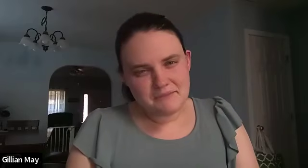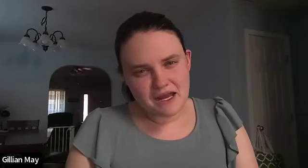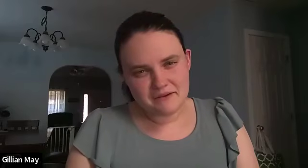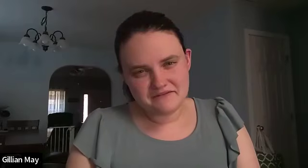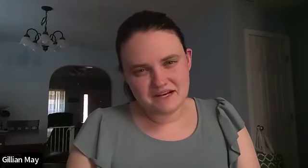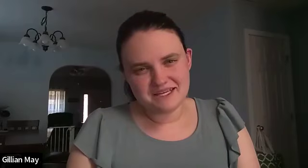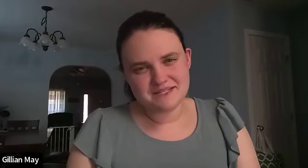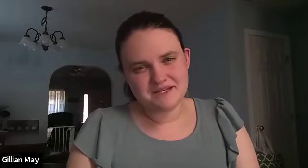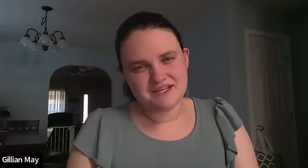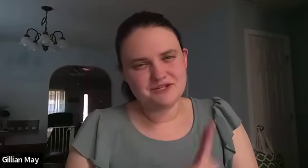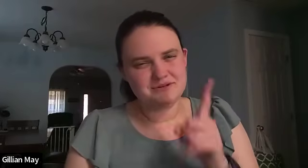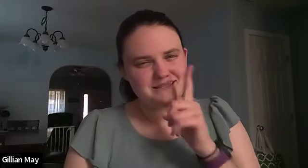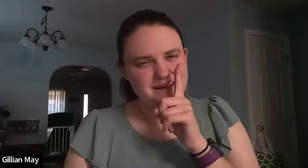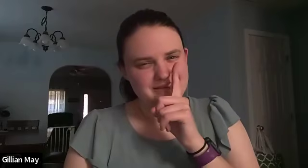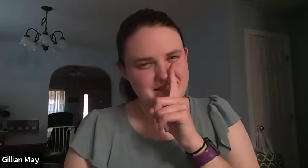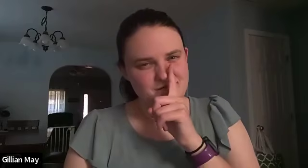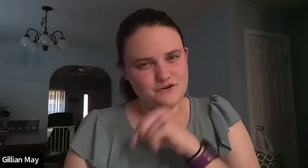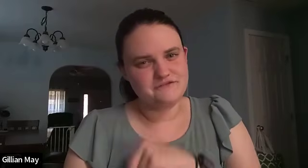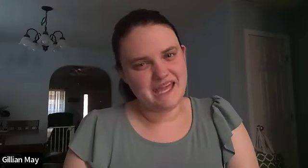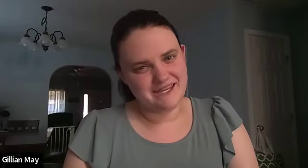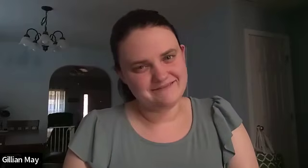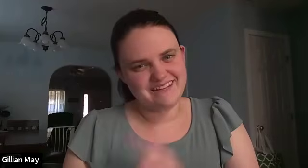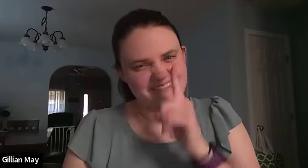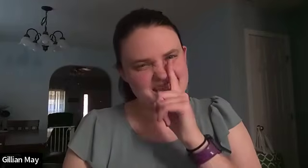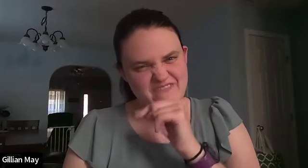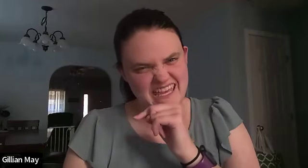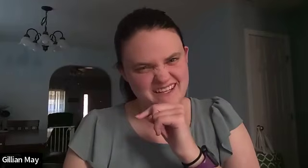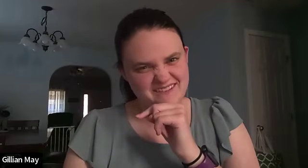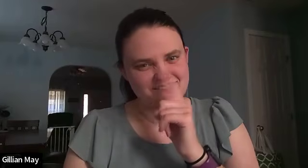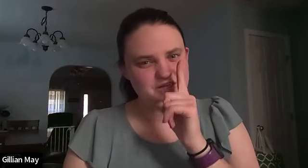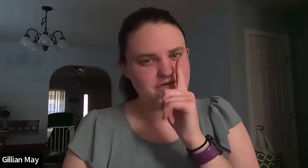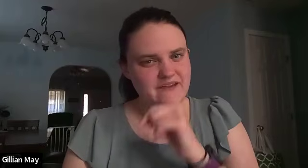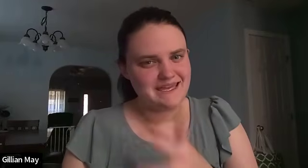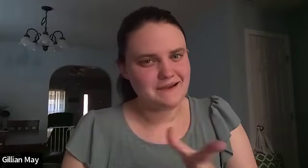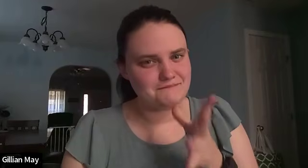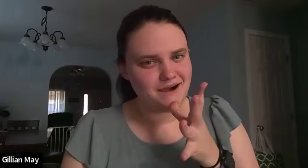I'm not a big fan of it is because you were signing the sign for fake. Like that's fake. So fake